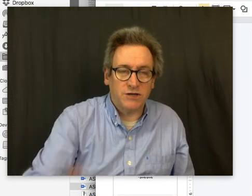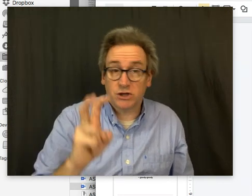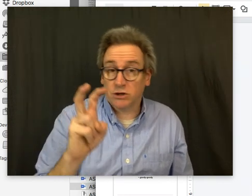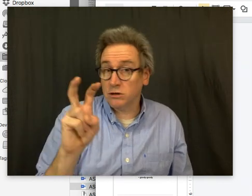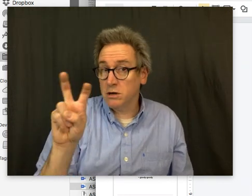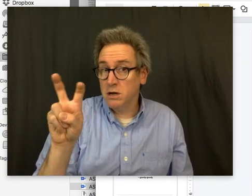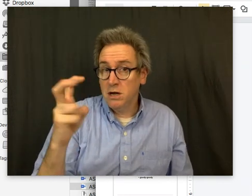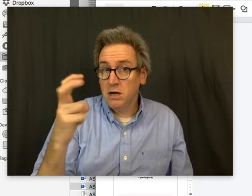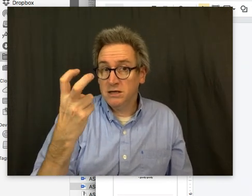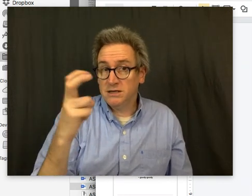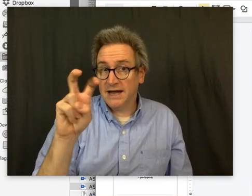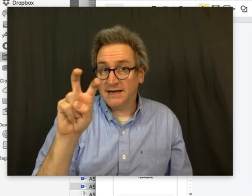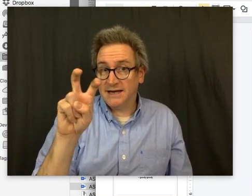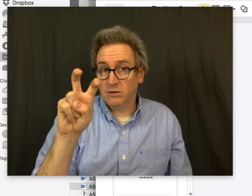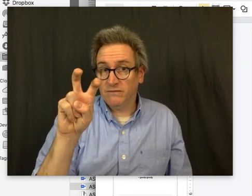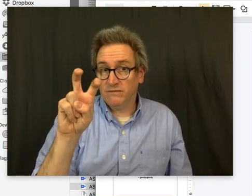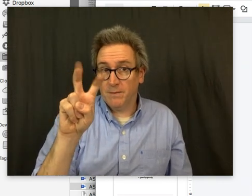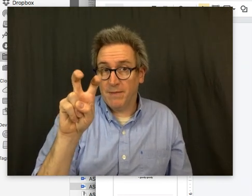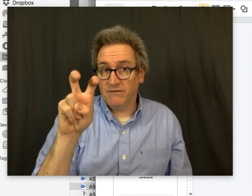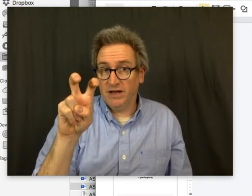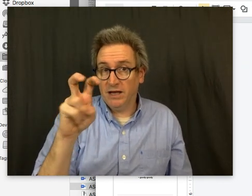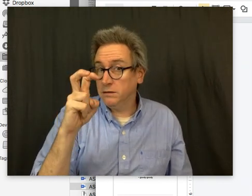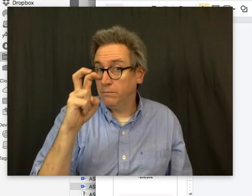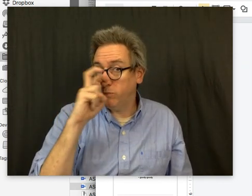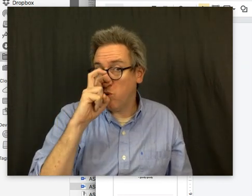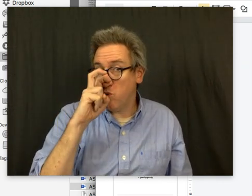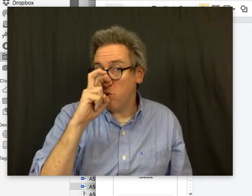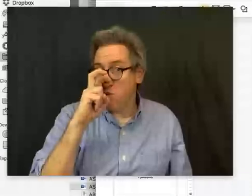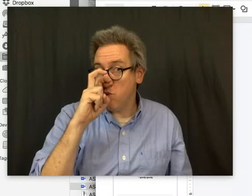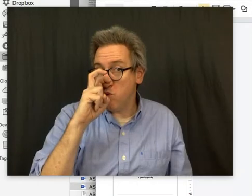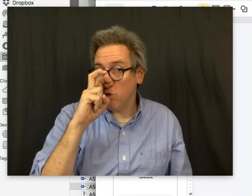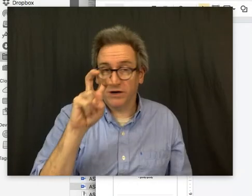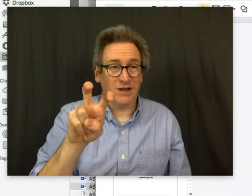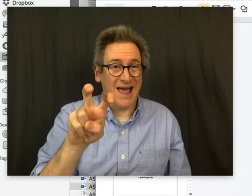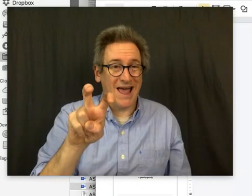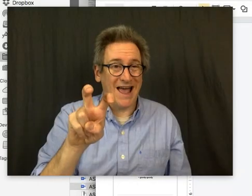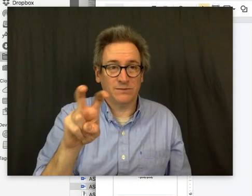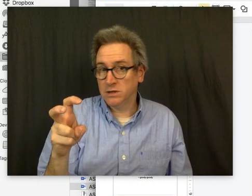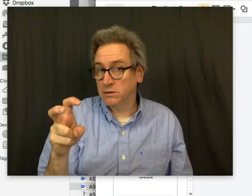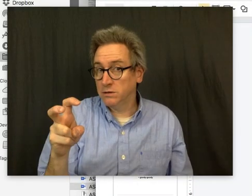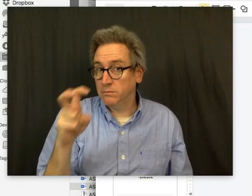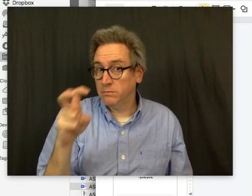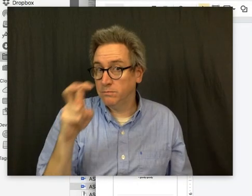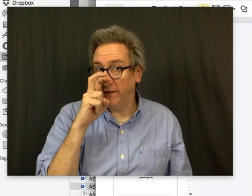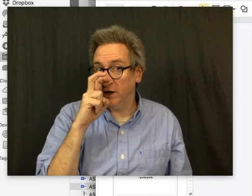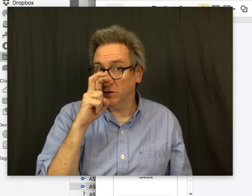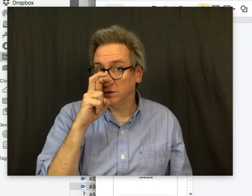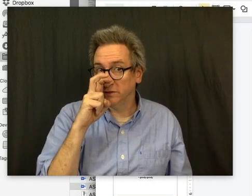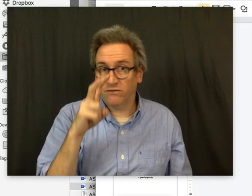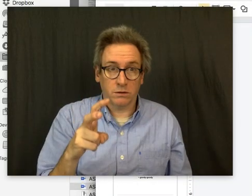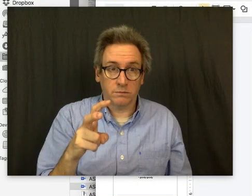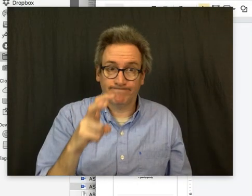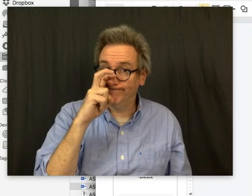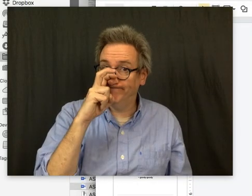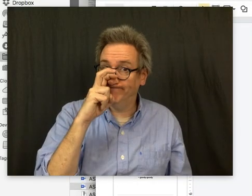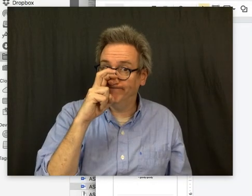Strict or stern, that double, the bent V, or double X, I suppose, boom, on the nose,